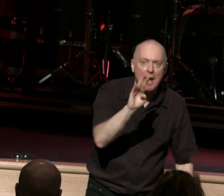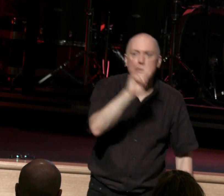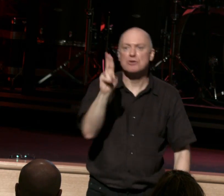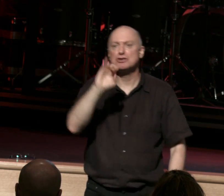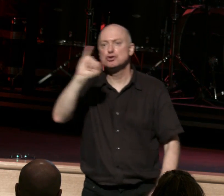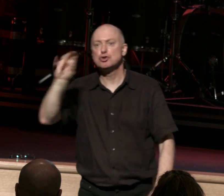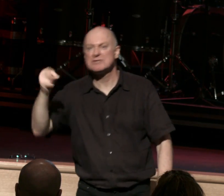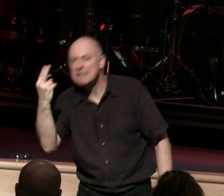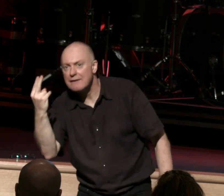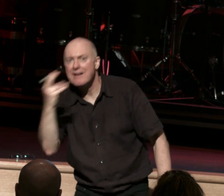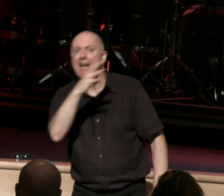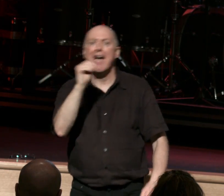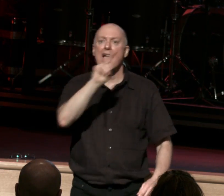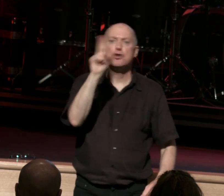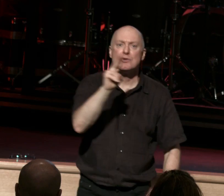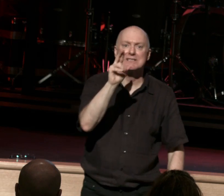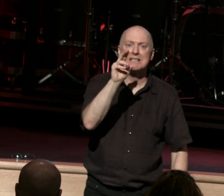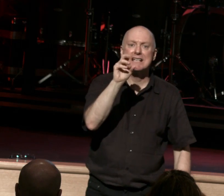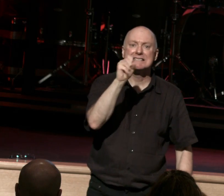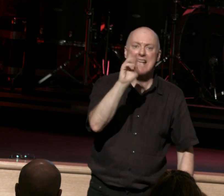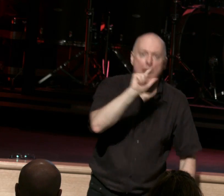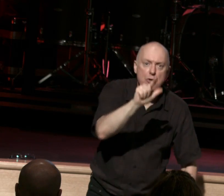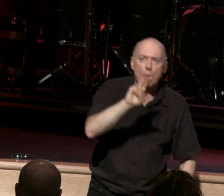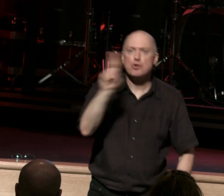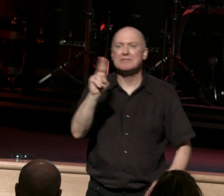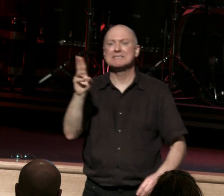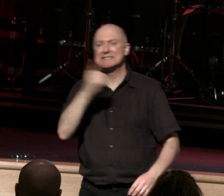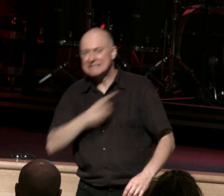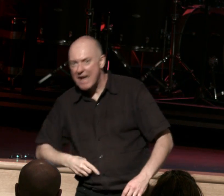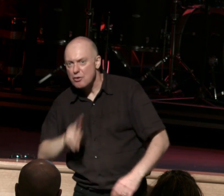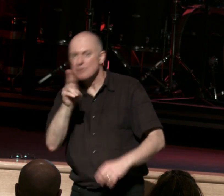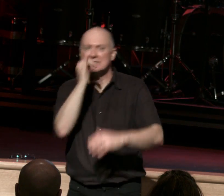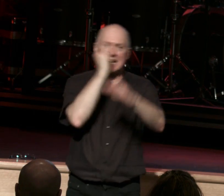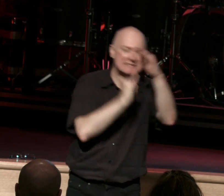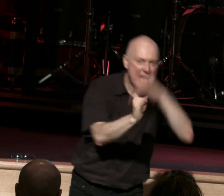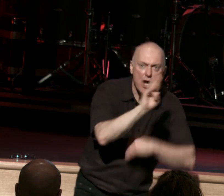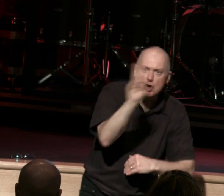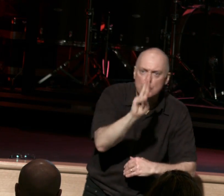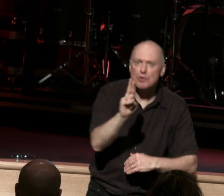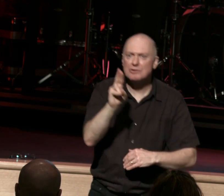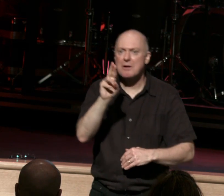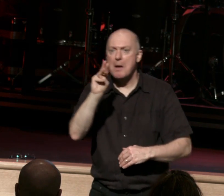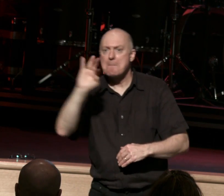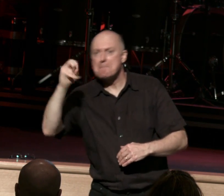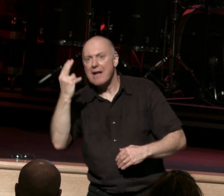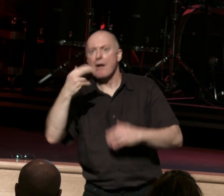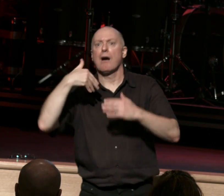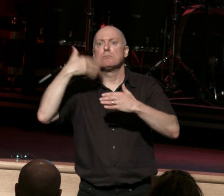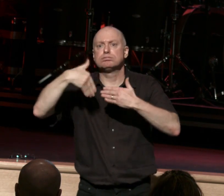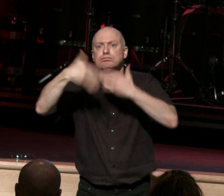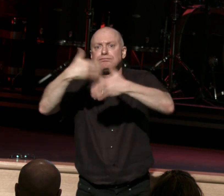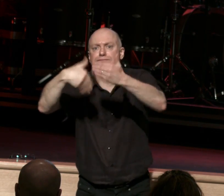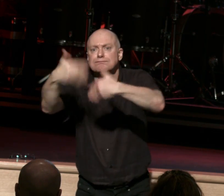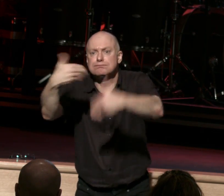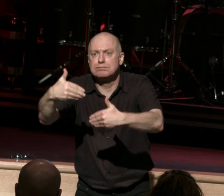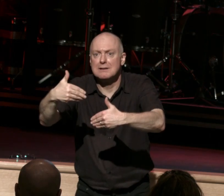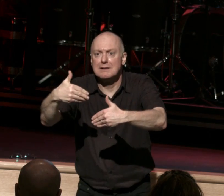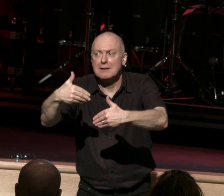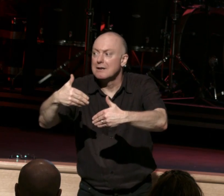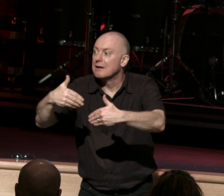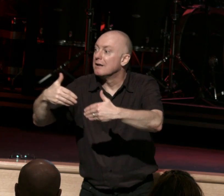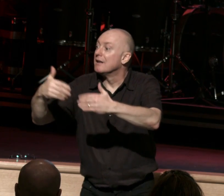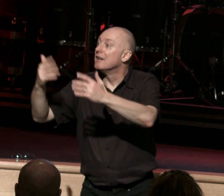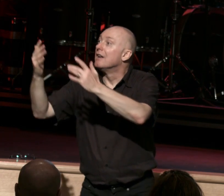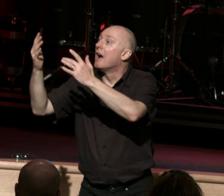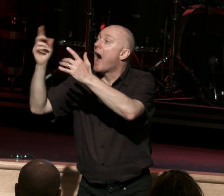Jacob, and he uses Joseph, and he uses Samuel, and he uses David, and he uses Isaiah, and he uses Micah. And he goes on and on, all to the